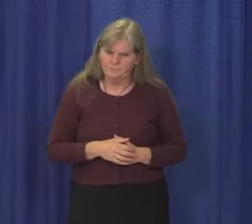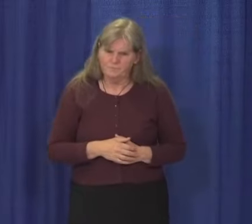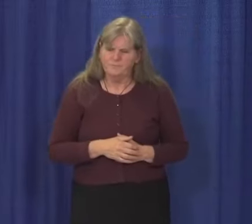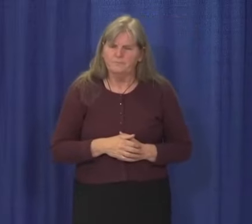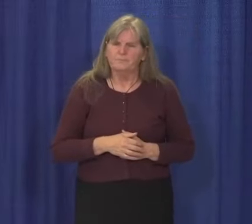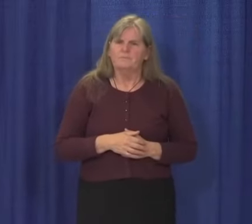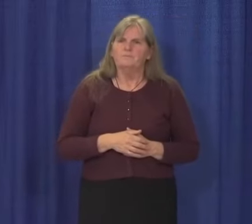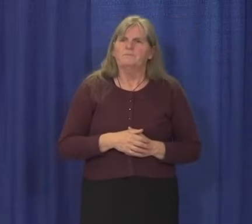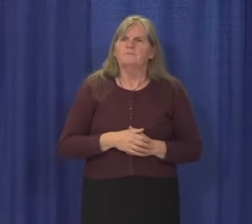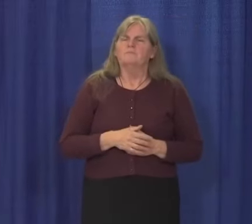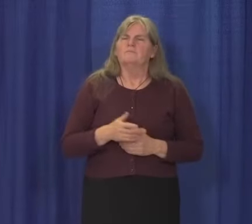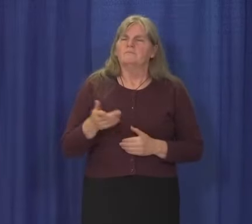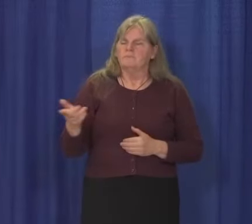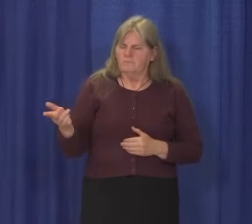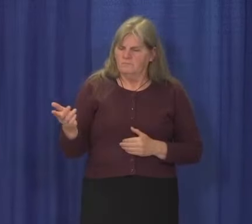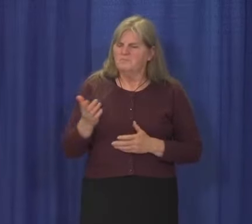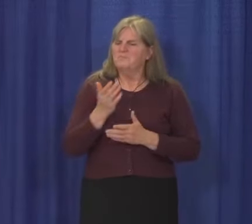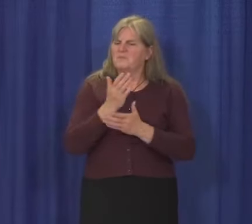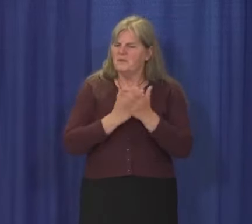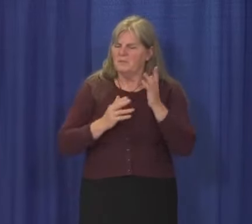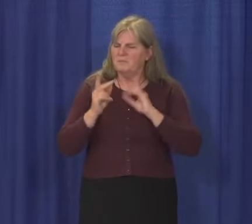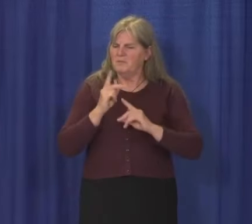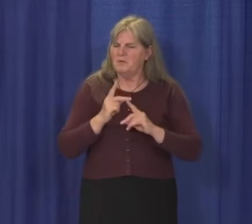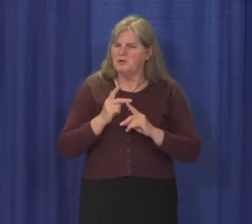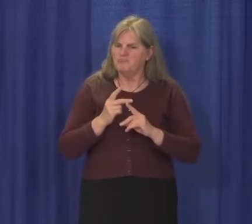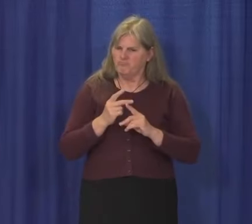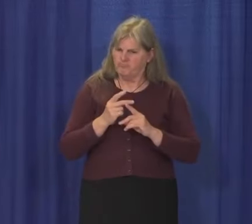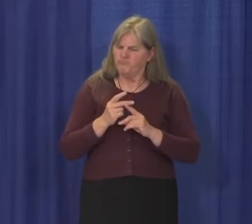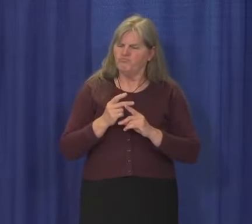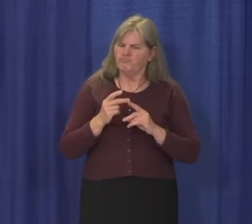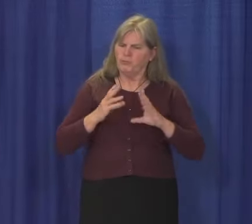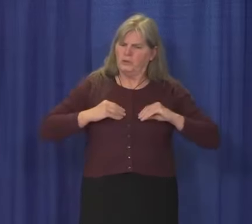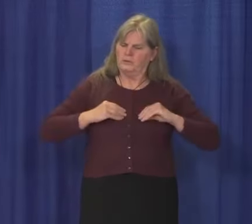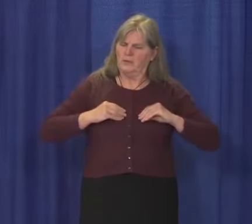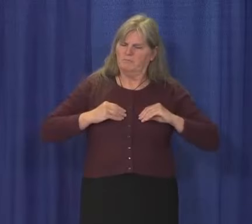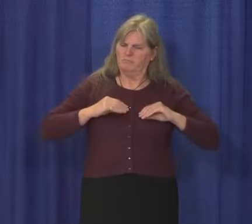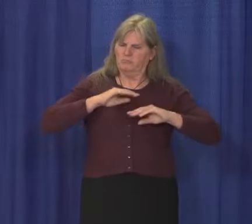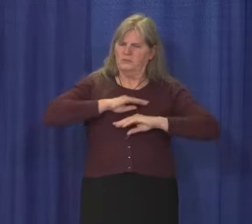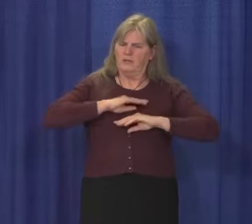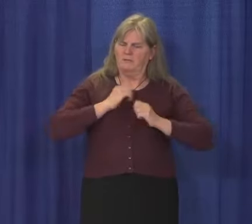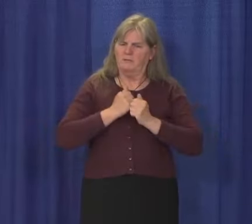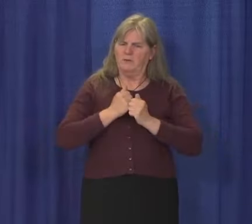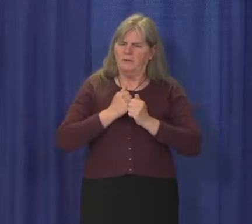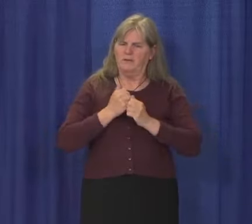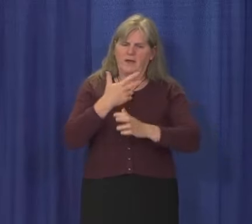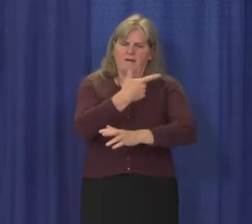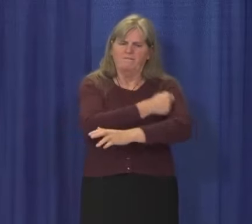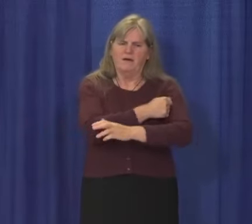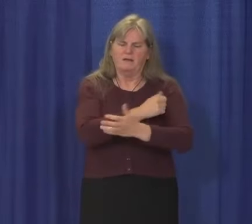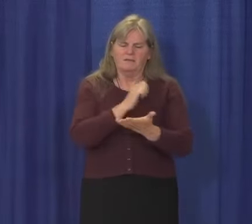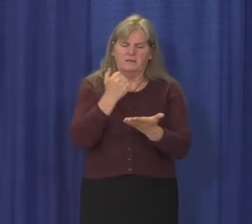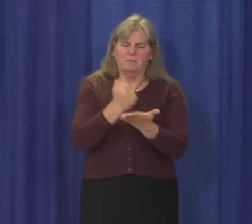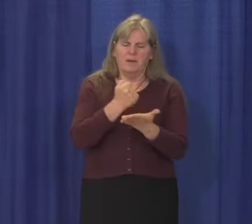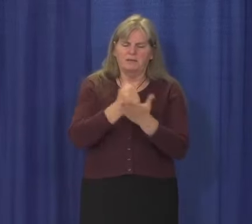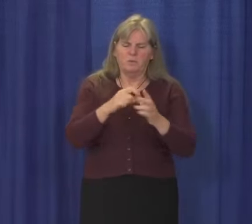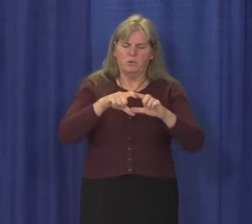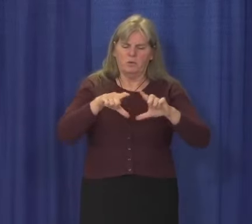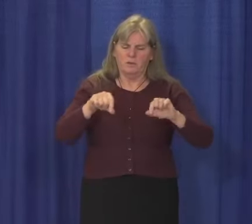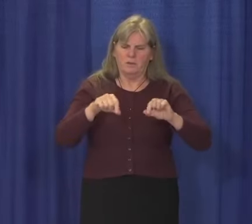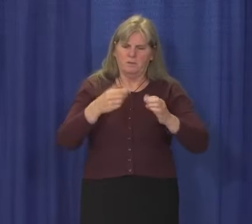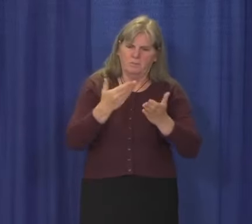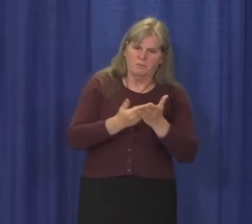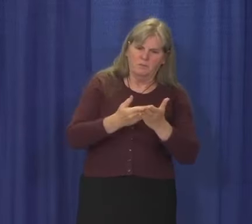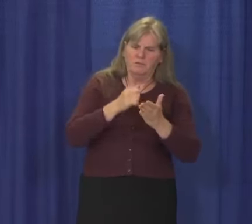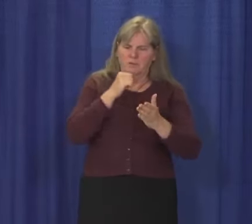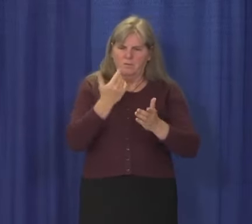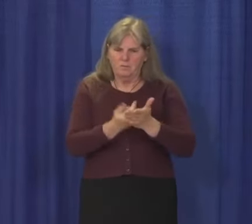a vaccine passport or rejecting it, where do we stand here in the Yukon on this? So we've already